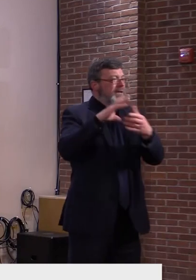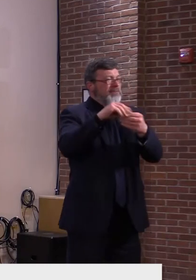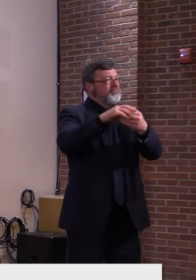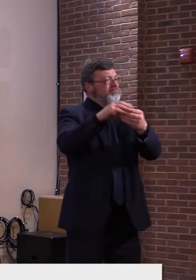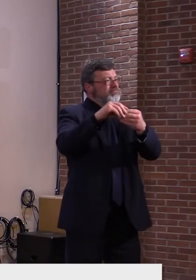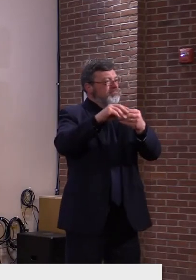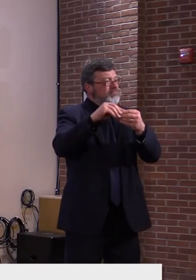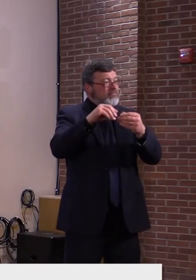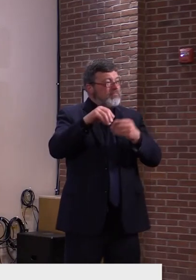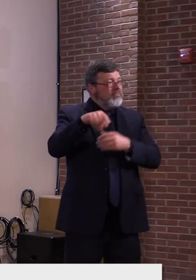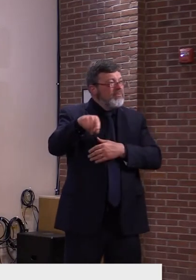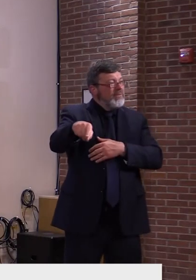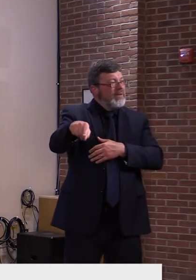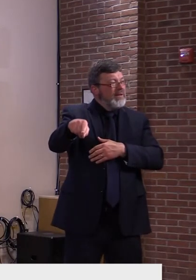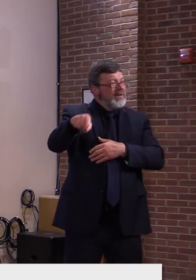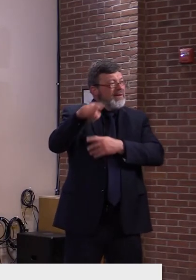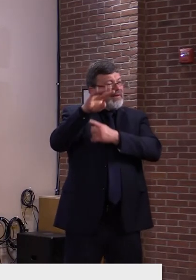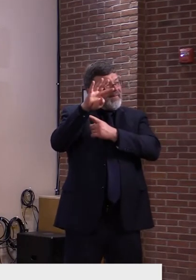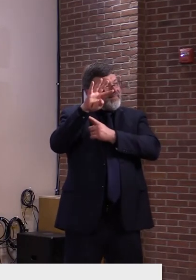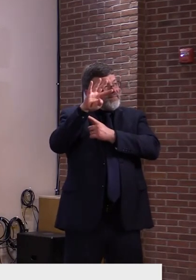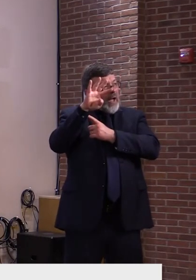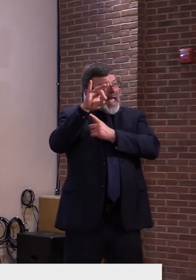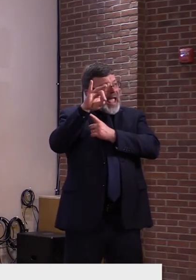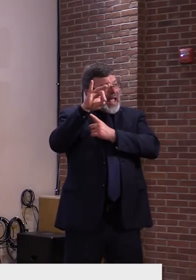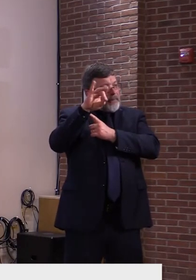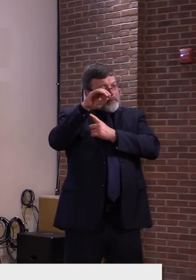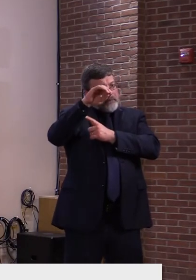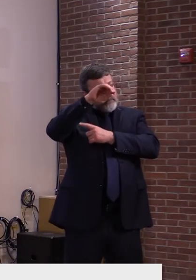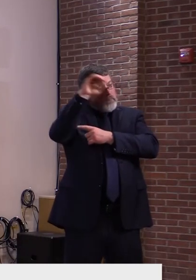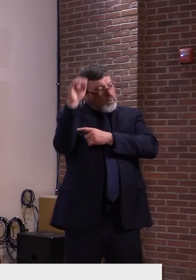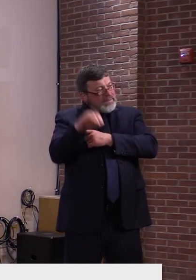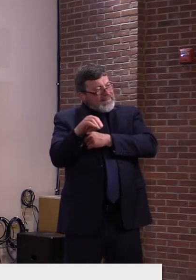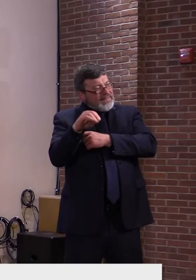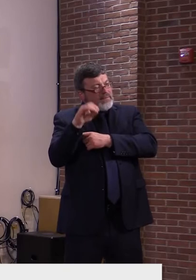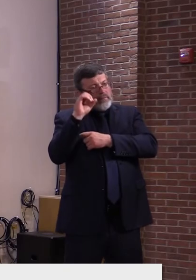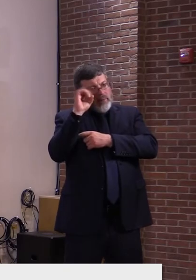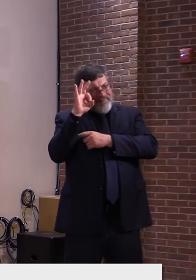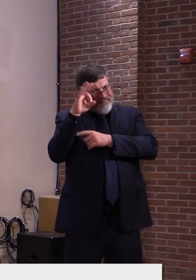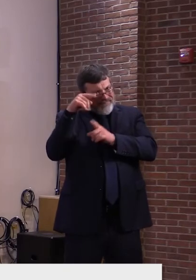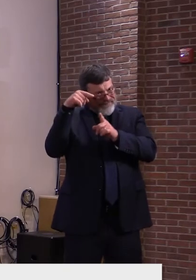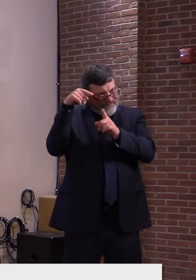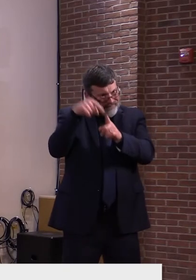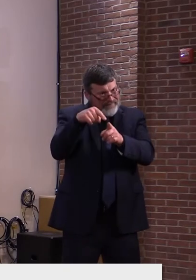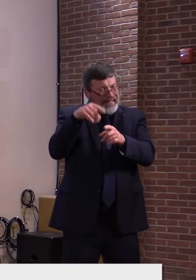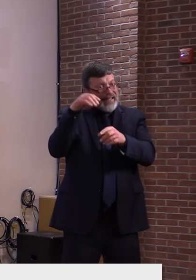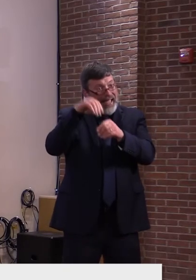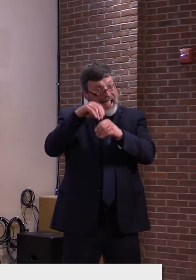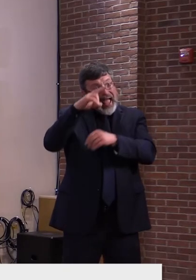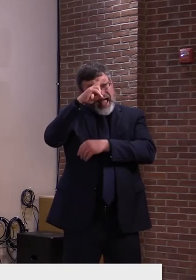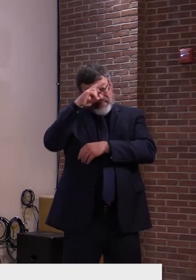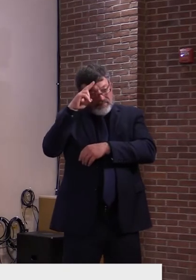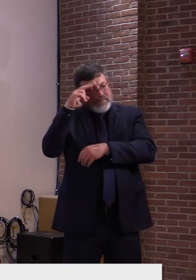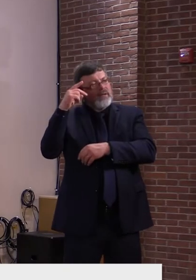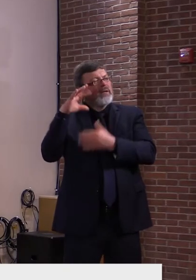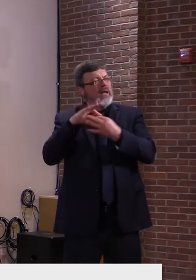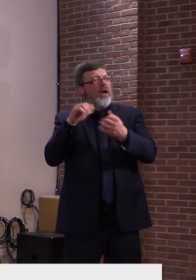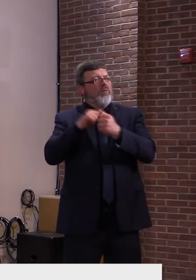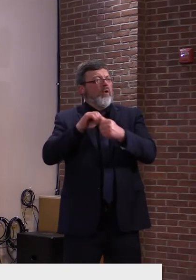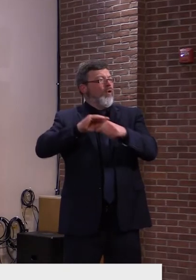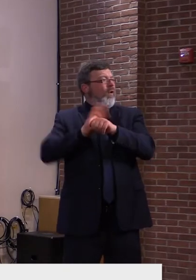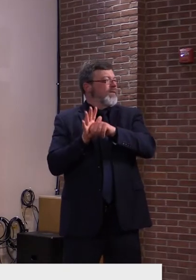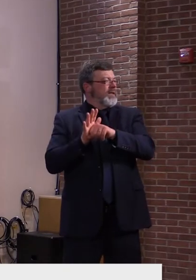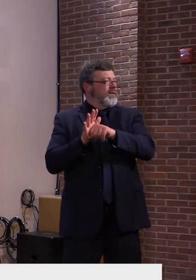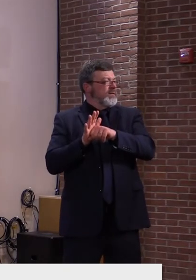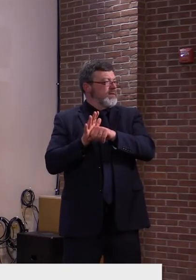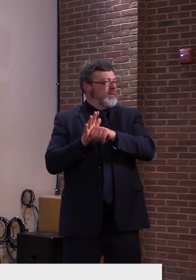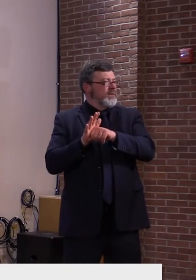48% are in the hospital because they actually were admitted for COVID itself, as opposed to admitted and then found to